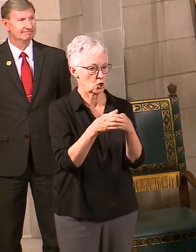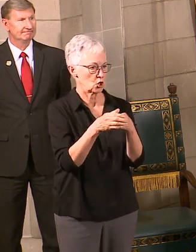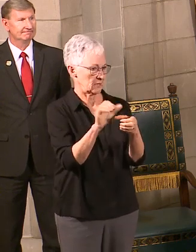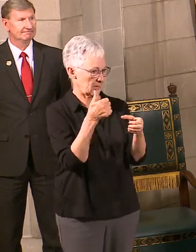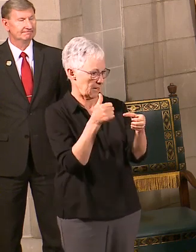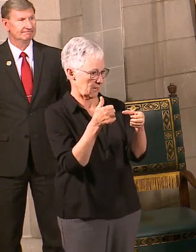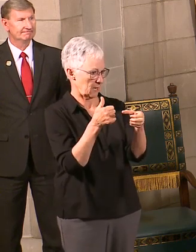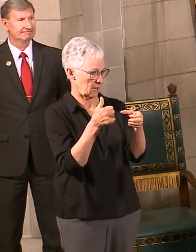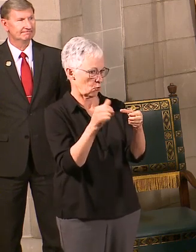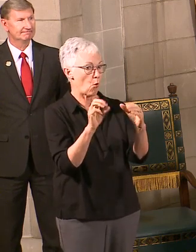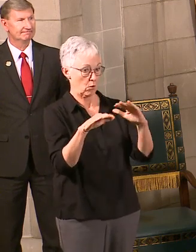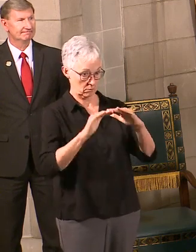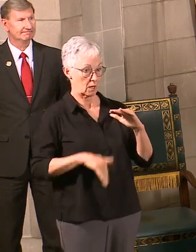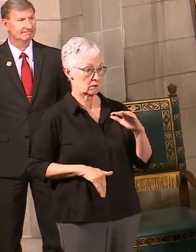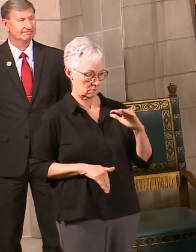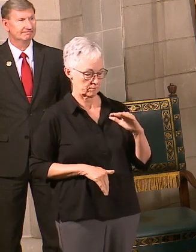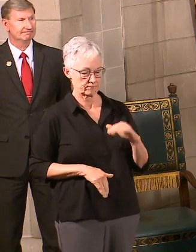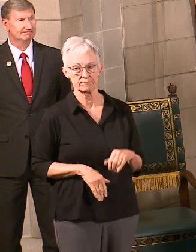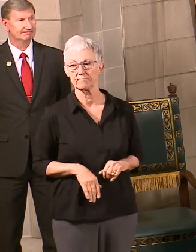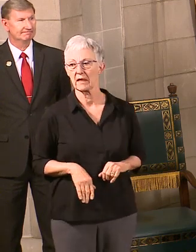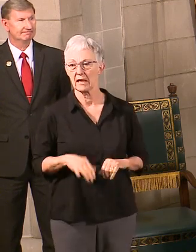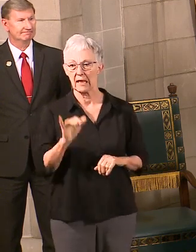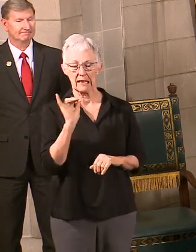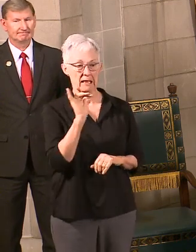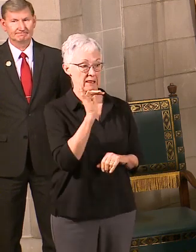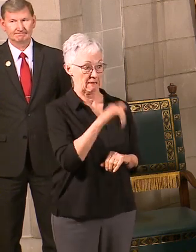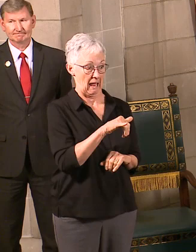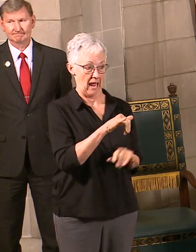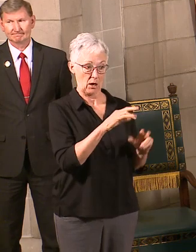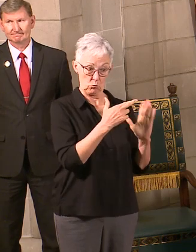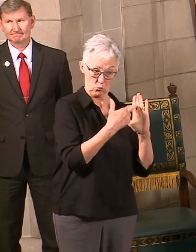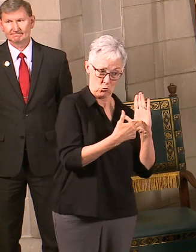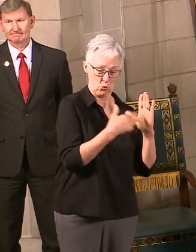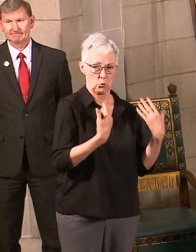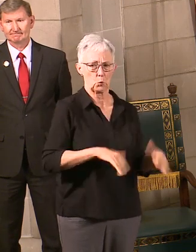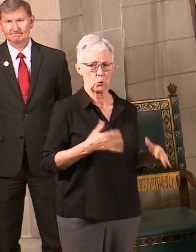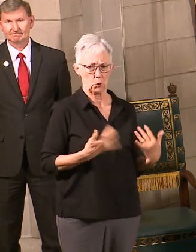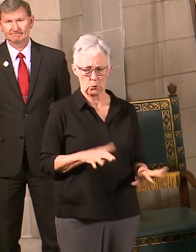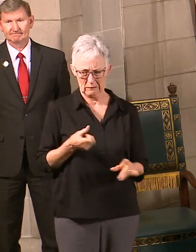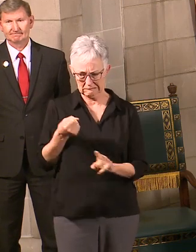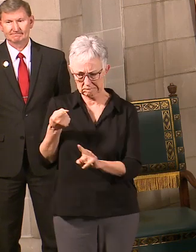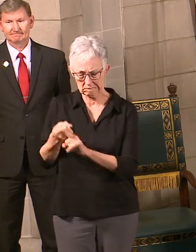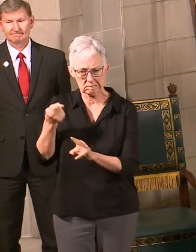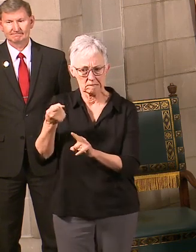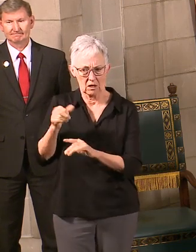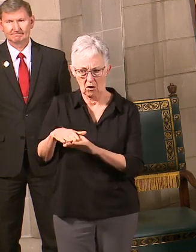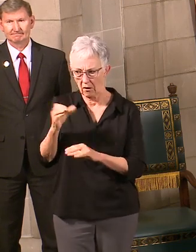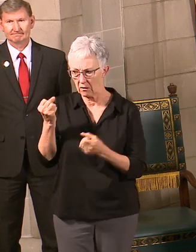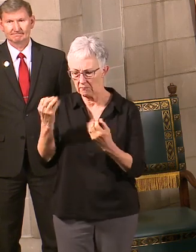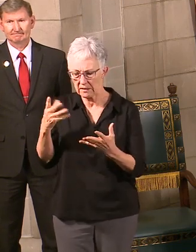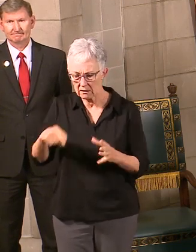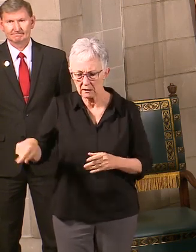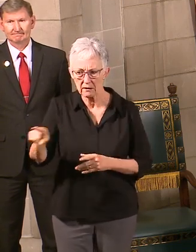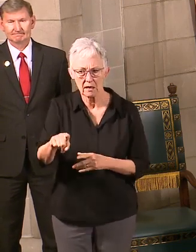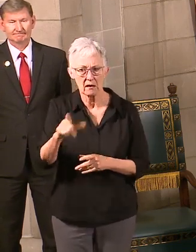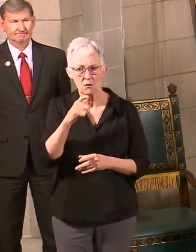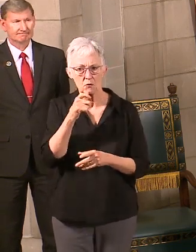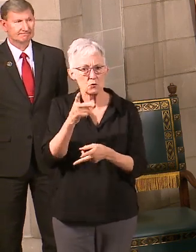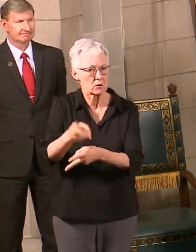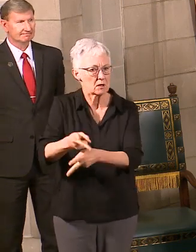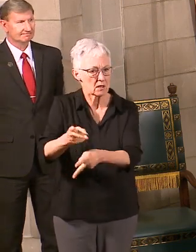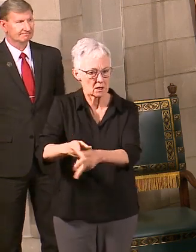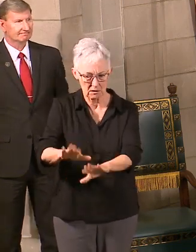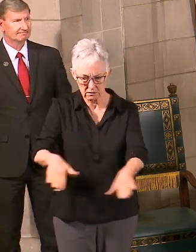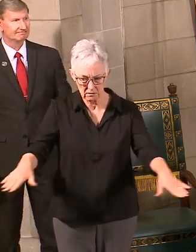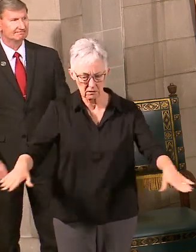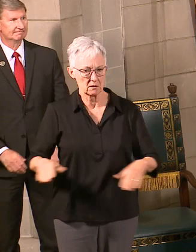those organizations were daycares. And many daycares were not able to continue to be open. We limited the size of daycares